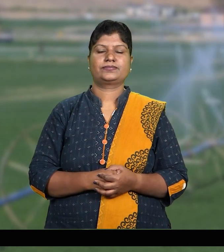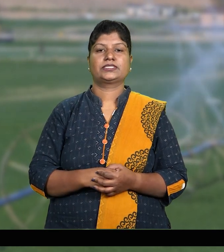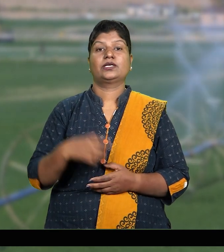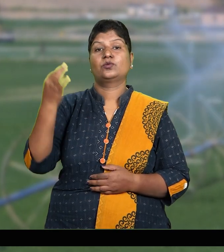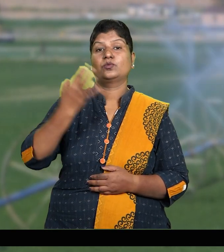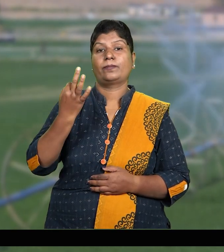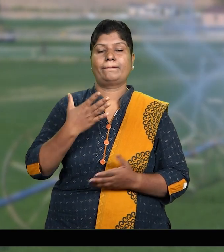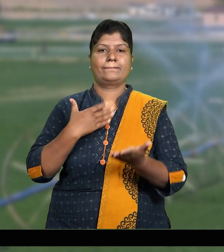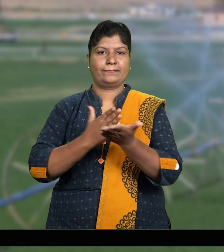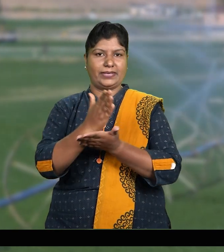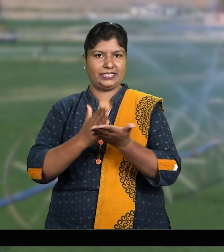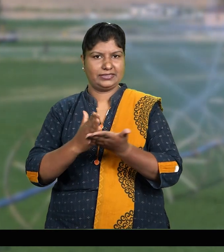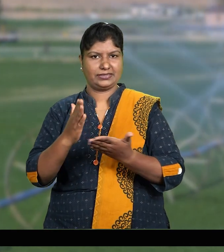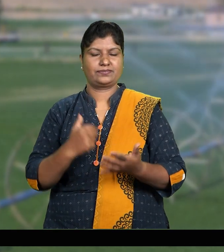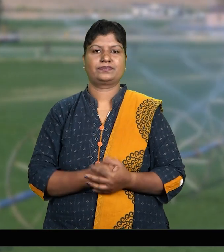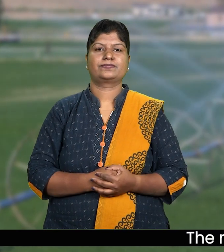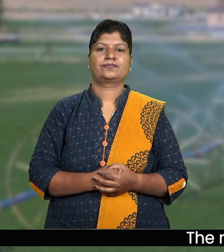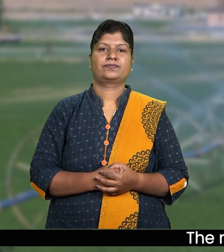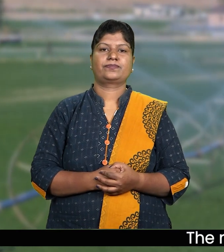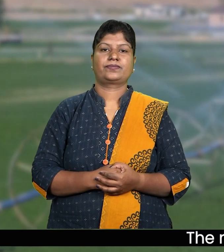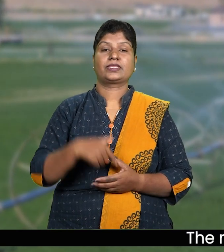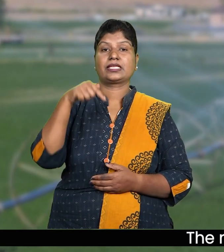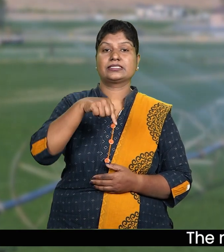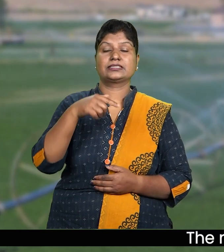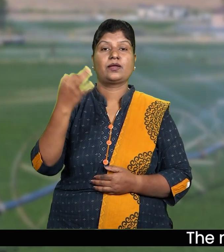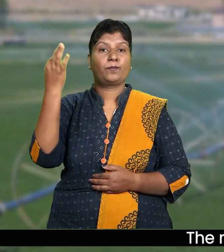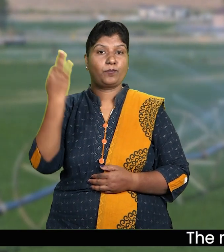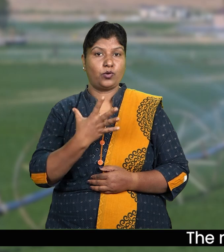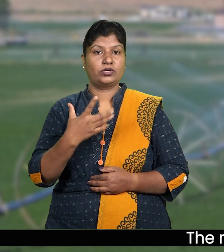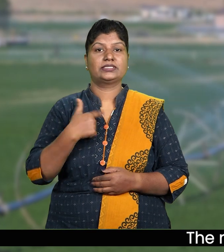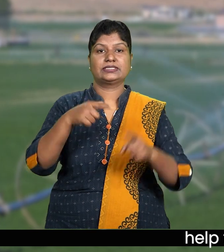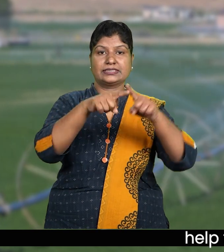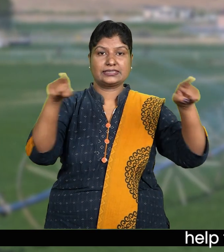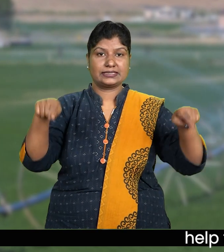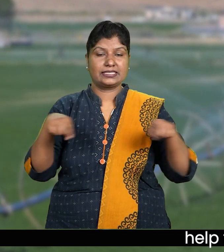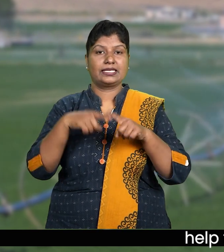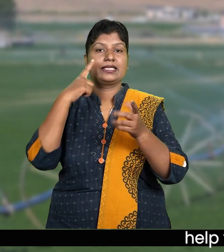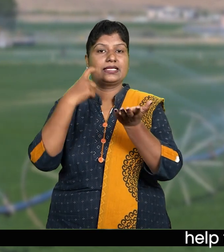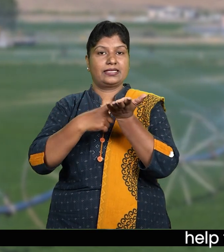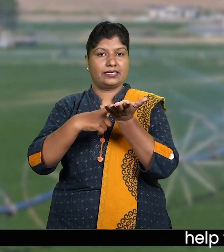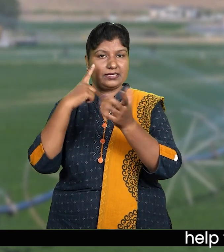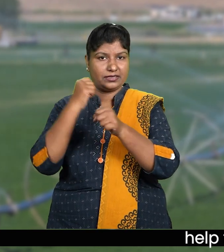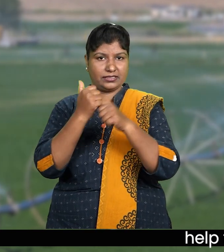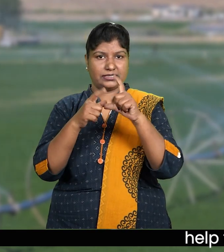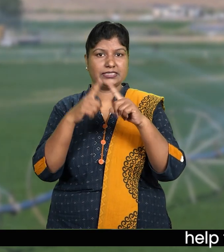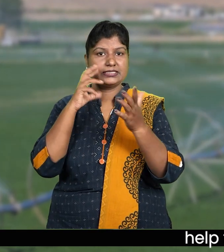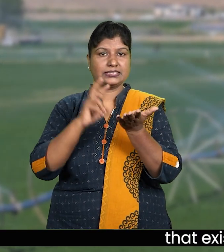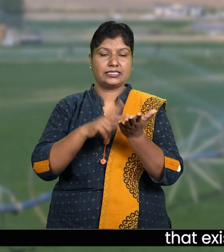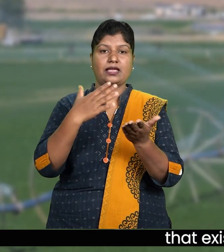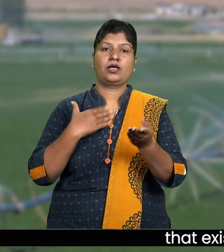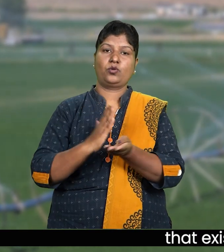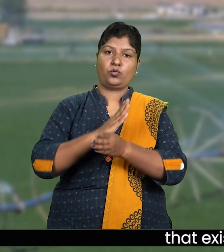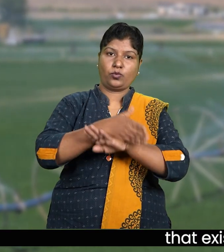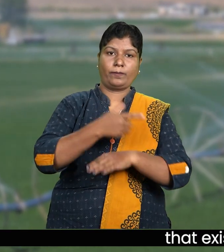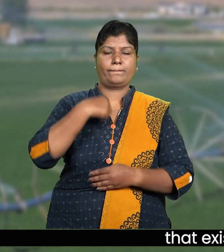Modern methods. The modern irrigation methods help to overcome the problems